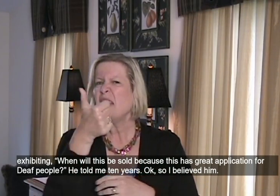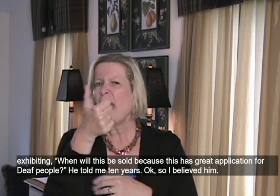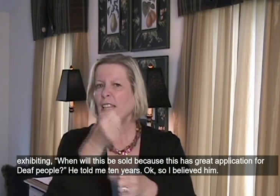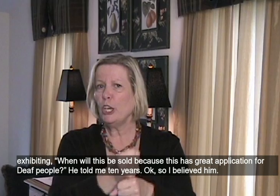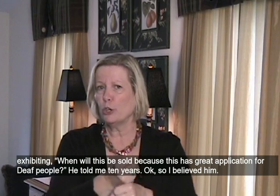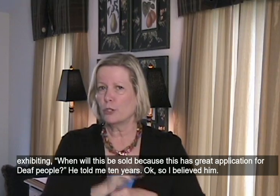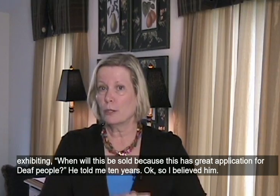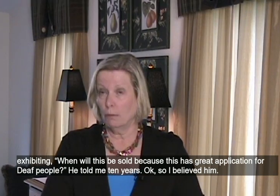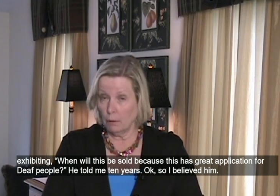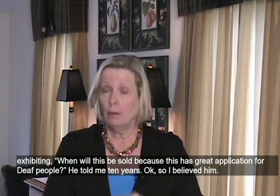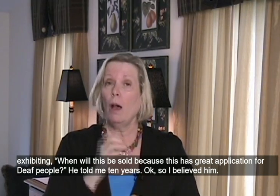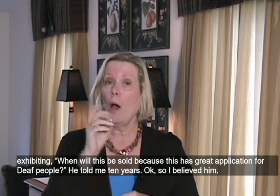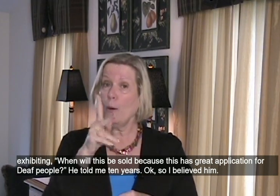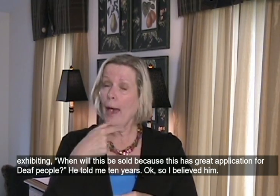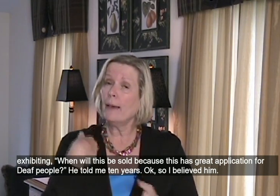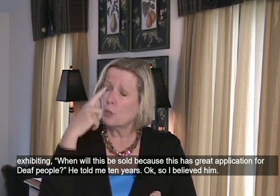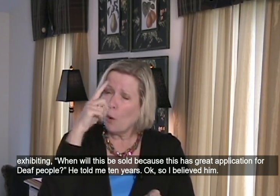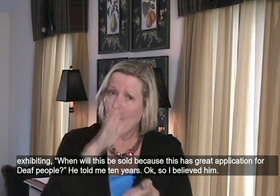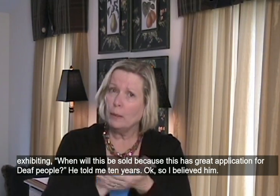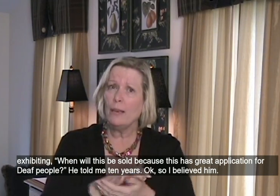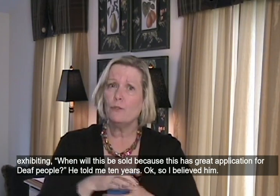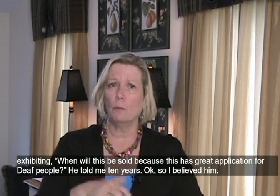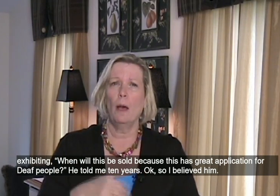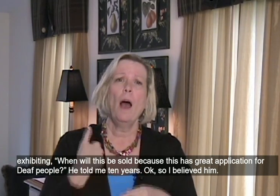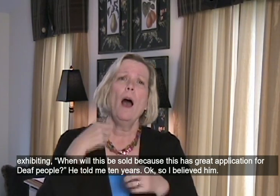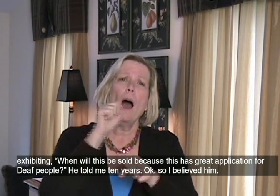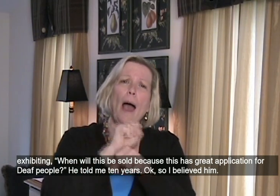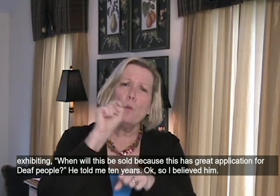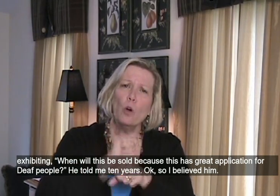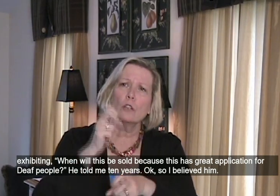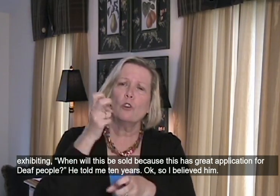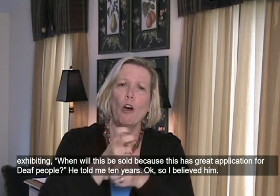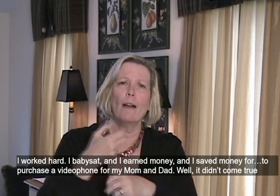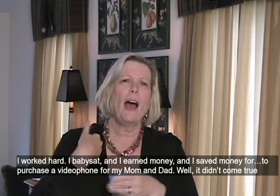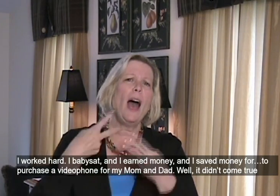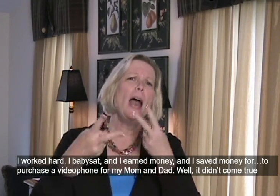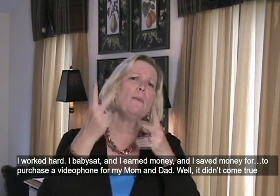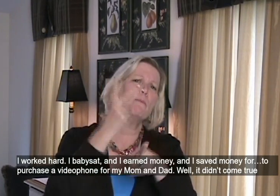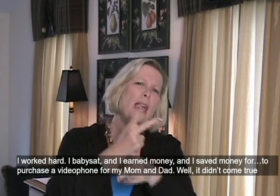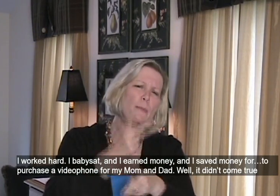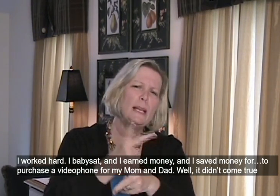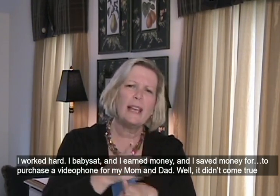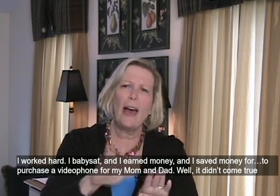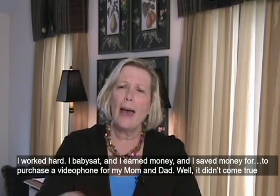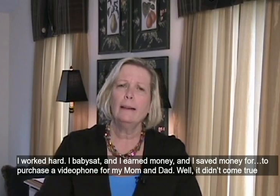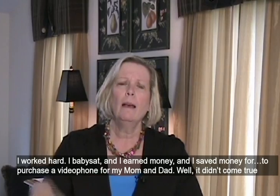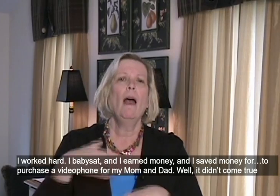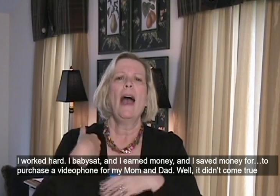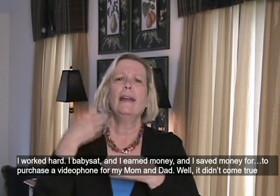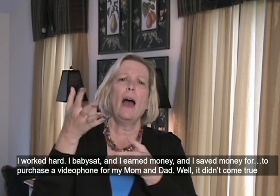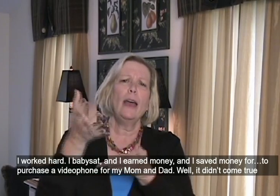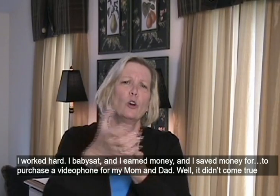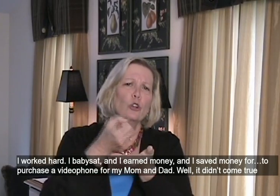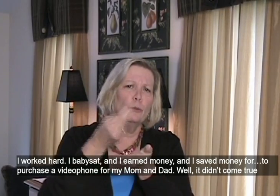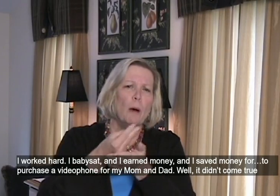10 years. Okay, so I believed him. I worked hard. I babysat and I earned money